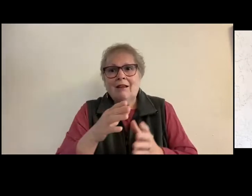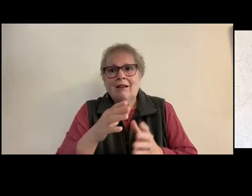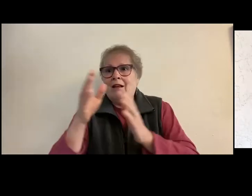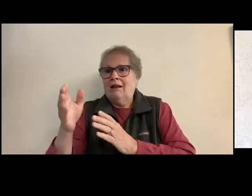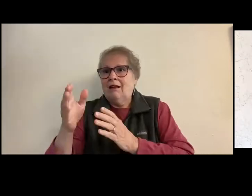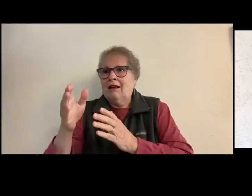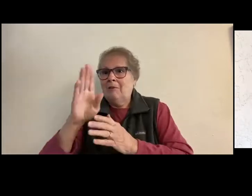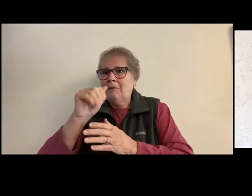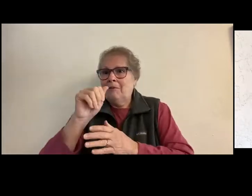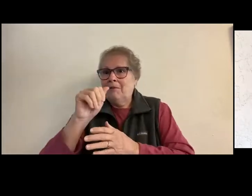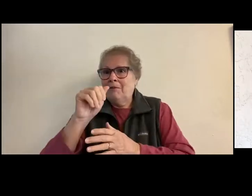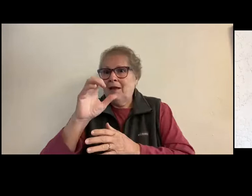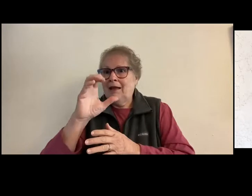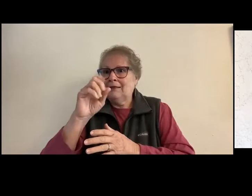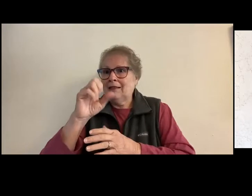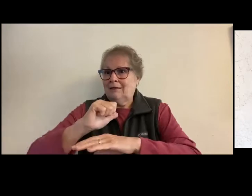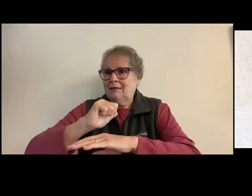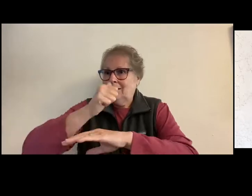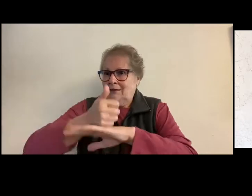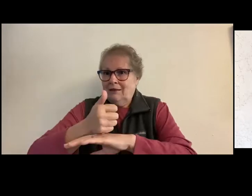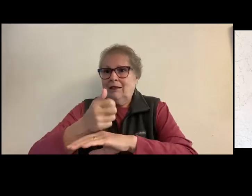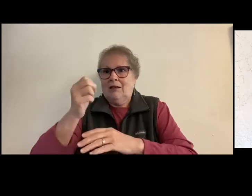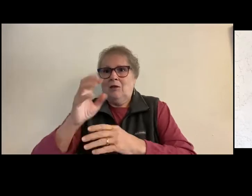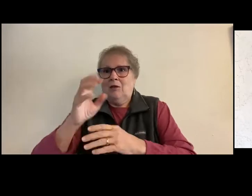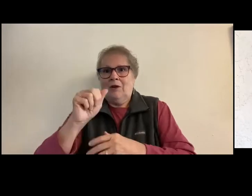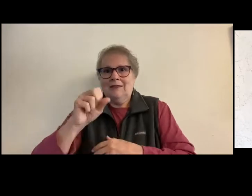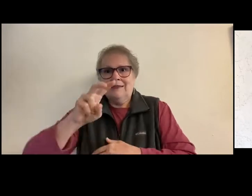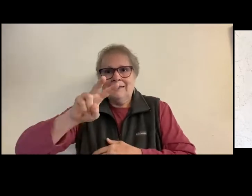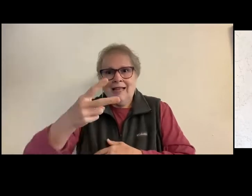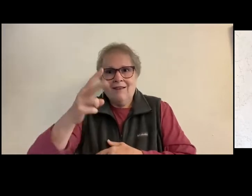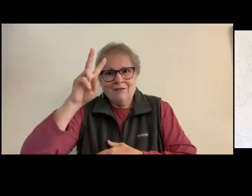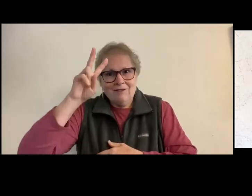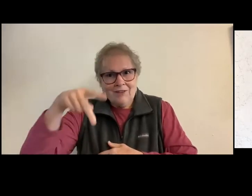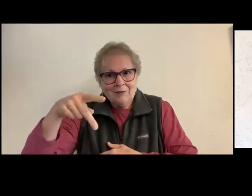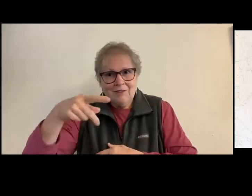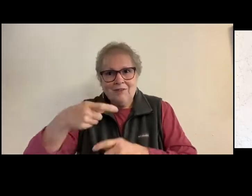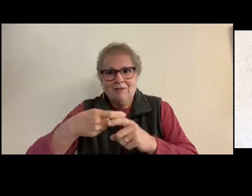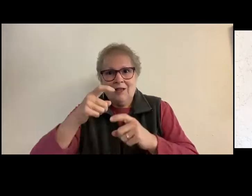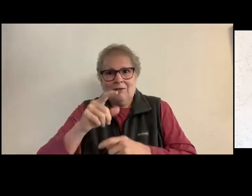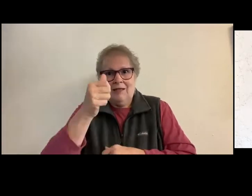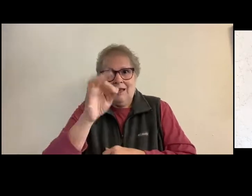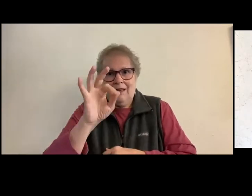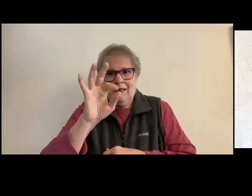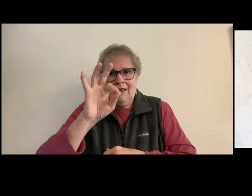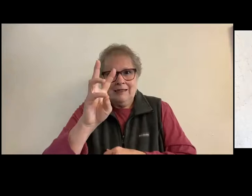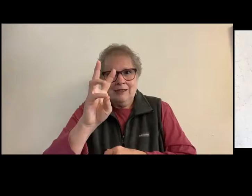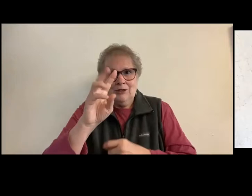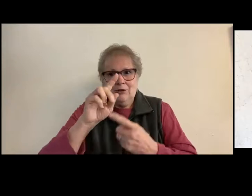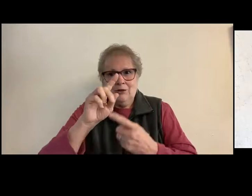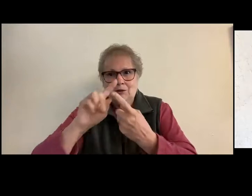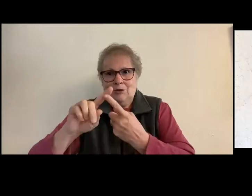all around. And then the Bay Area seniors, he was the second VP